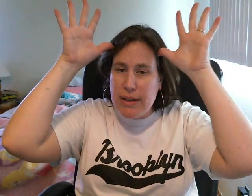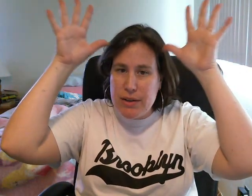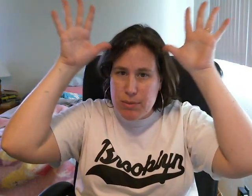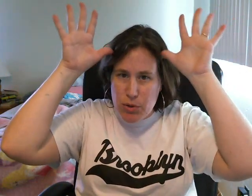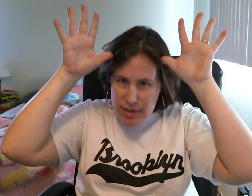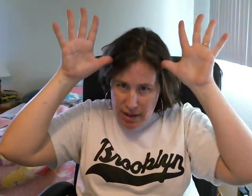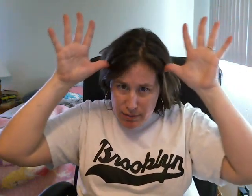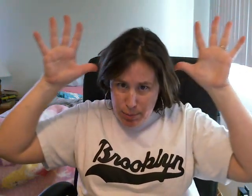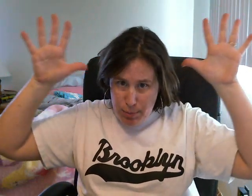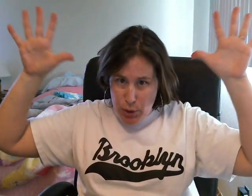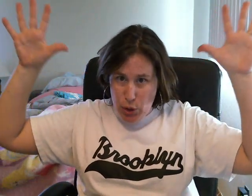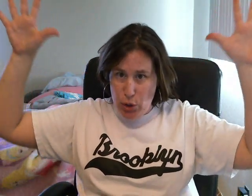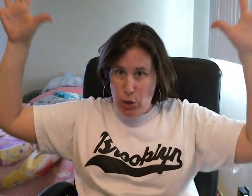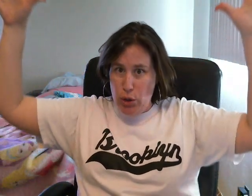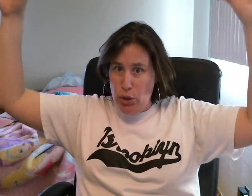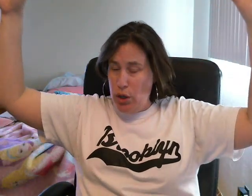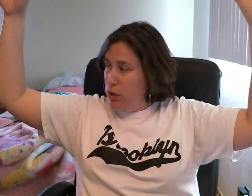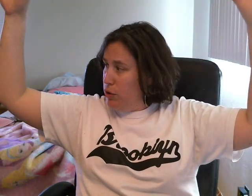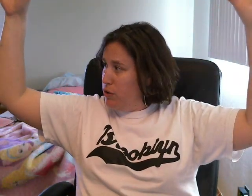antlers. Moose have big antlers.